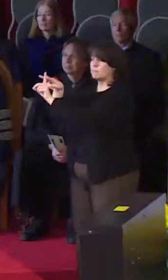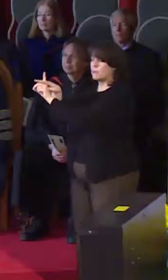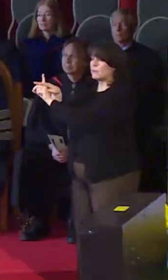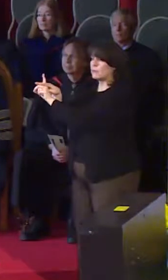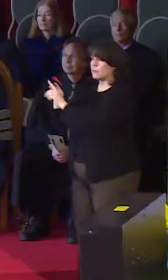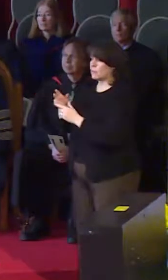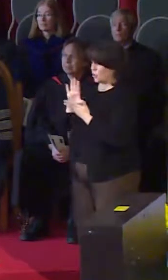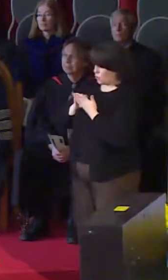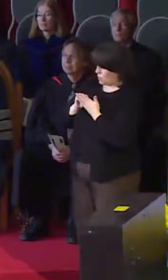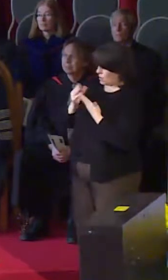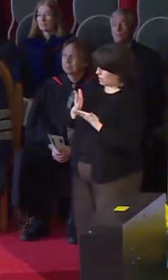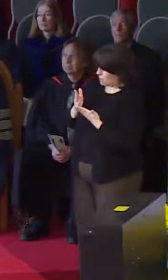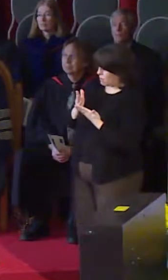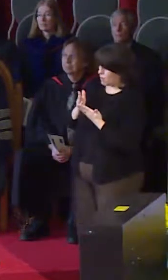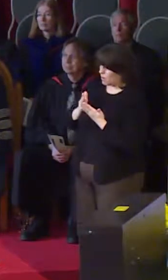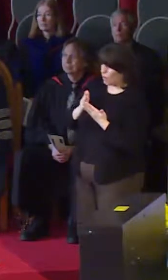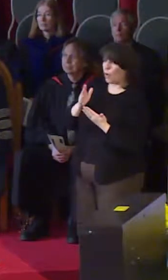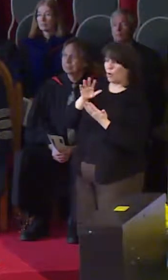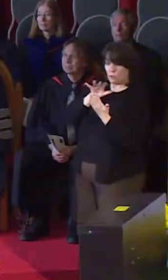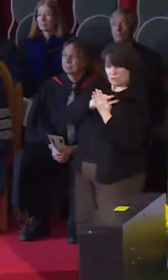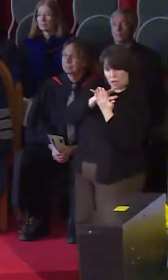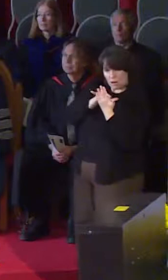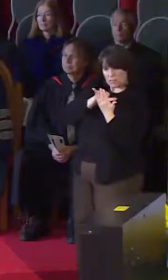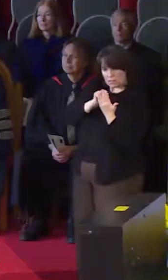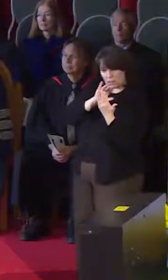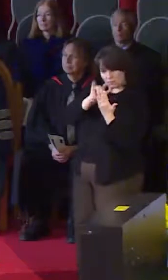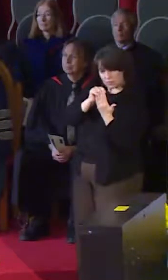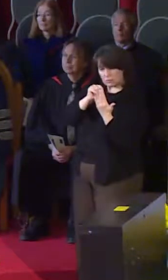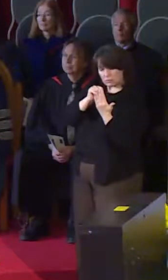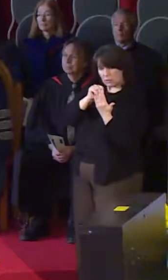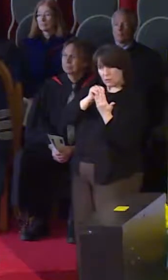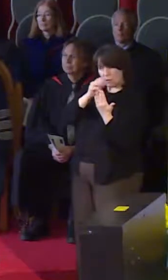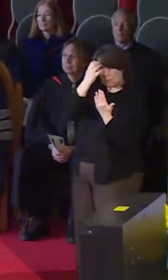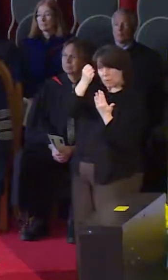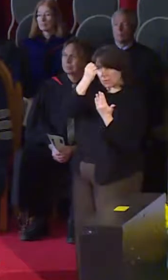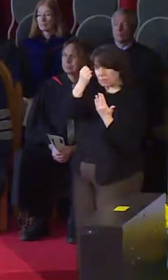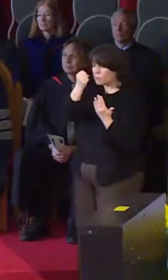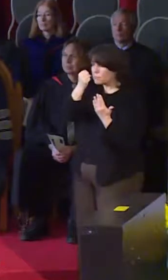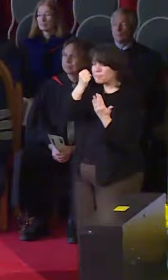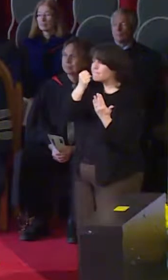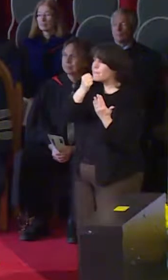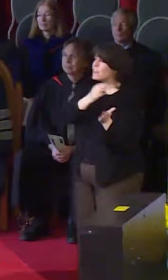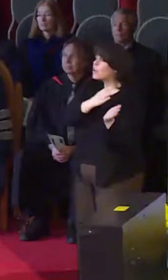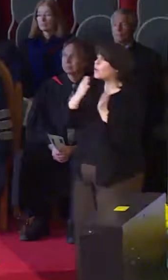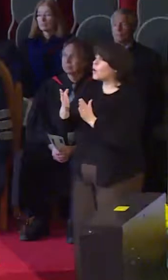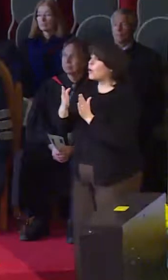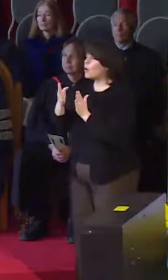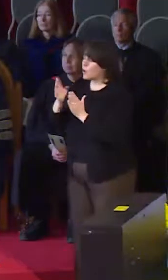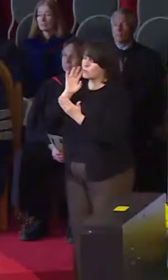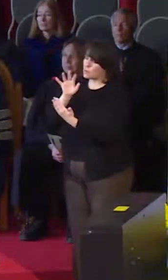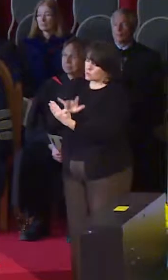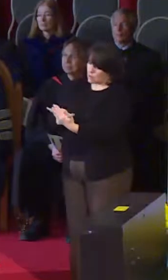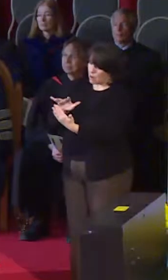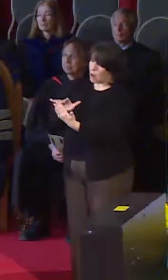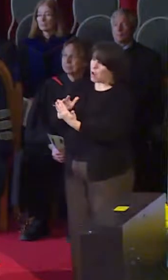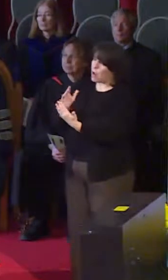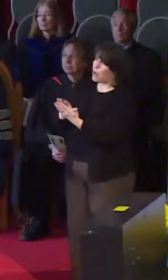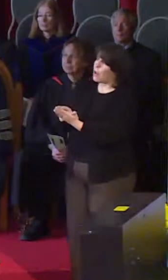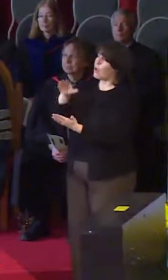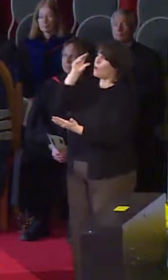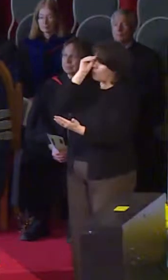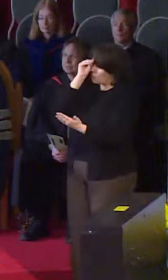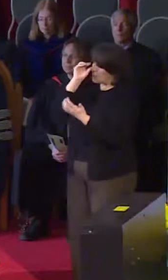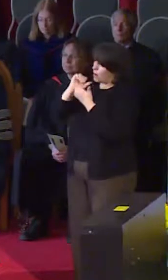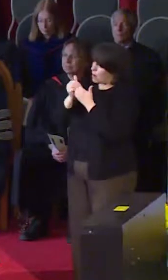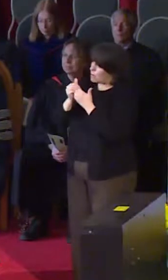goes beyond teaching subject matter strictly and towards the process of learning, learning to learn,